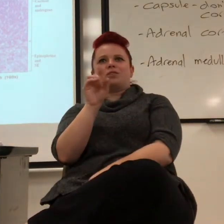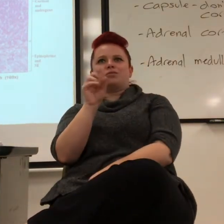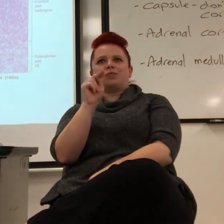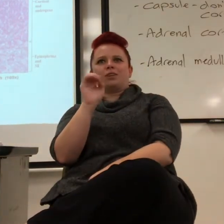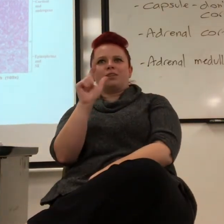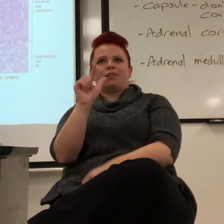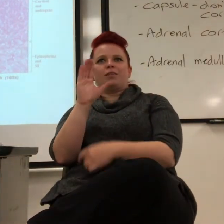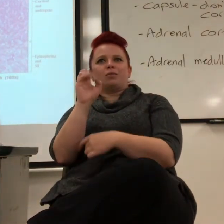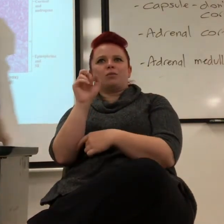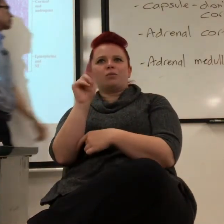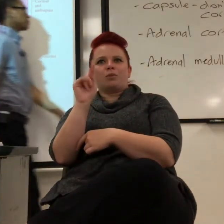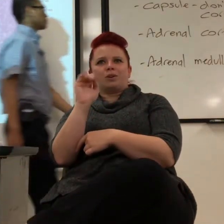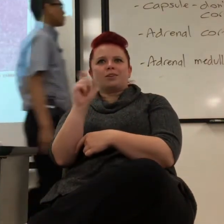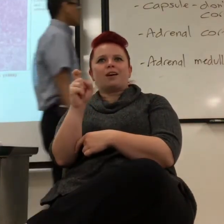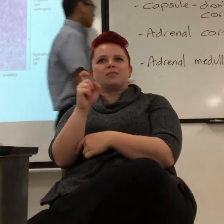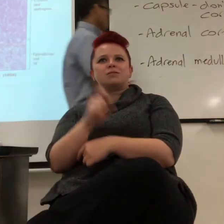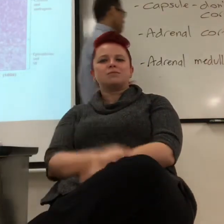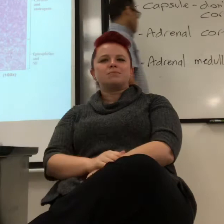that.